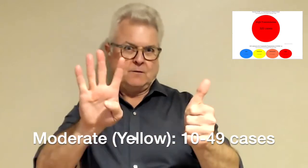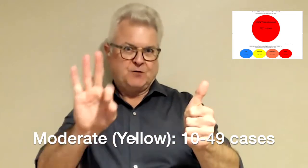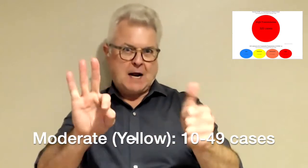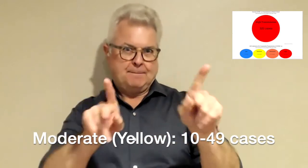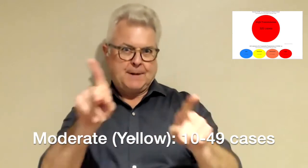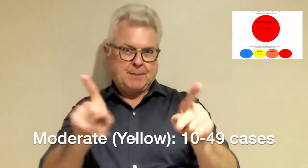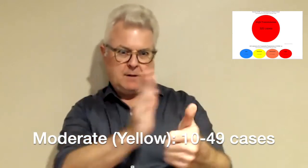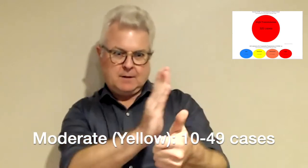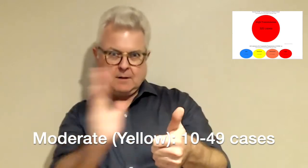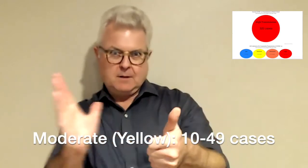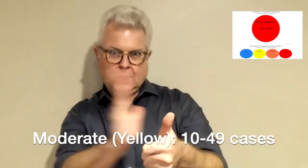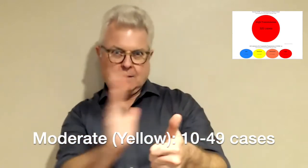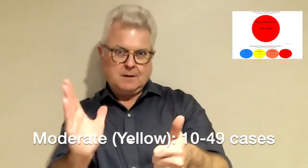That is 10 to 49 people,